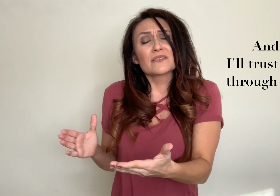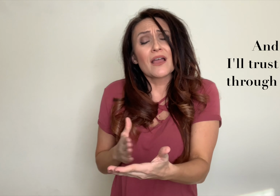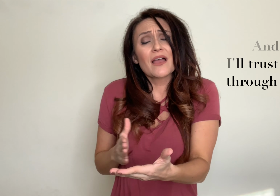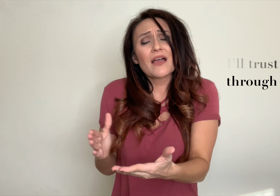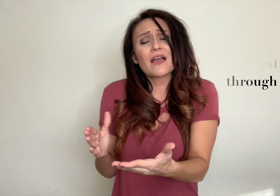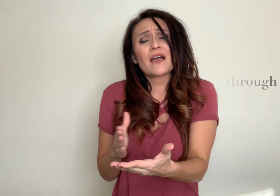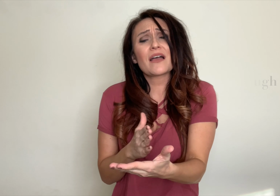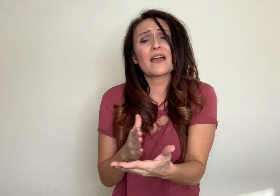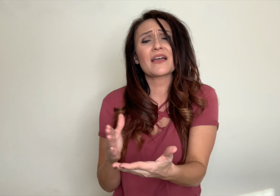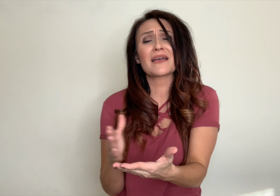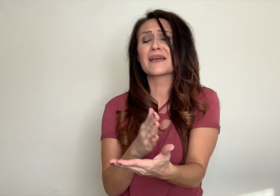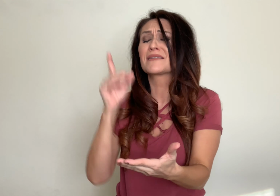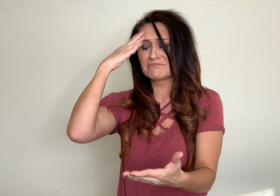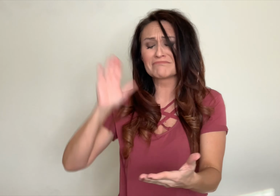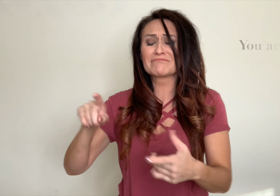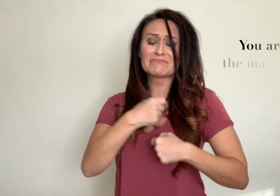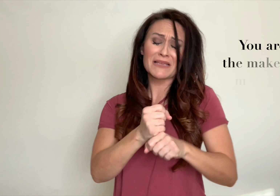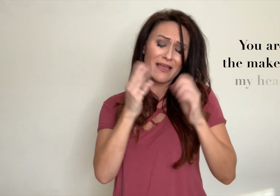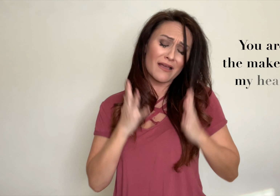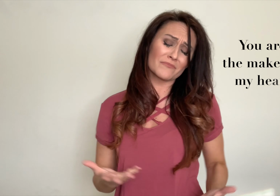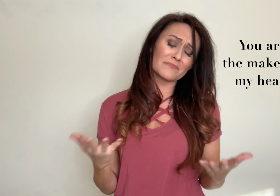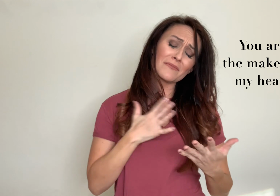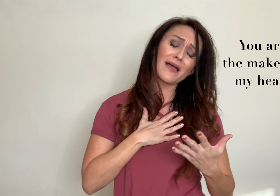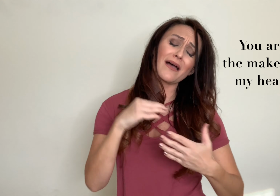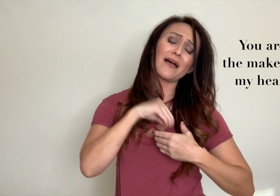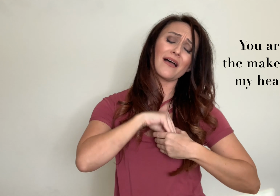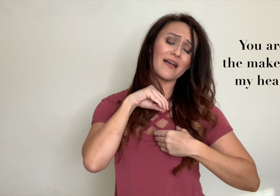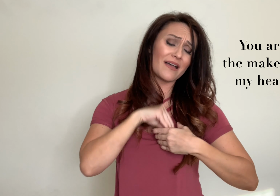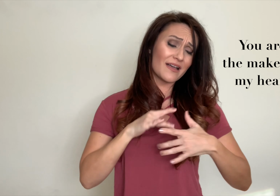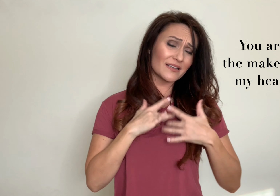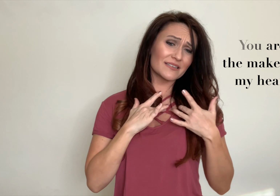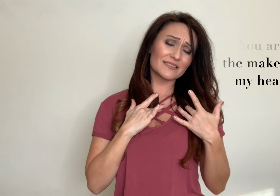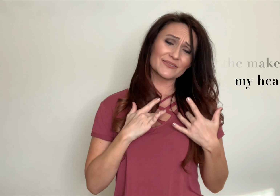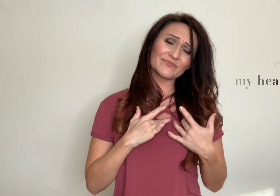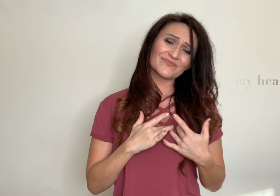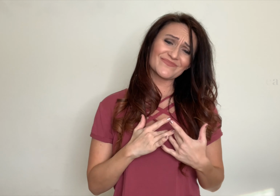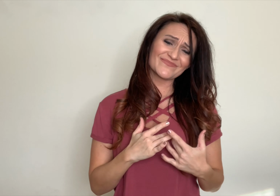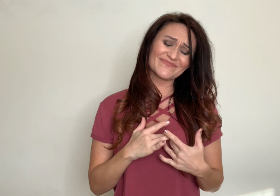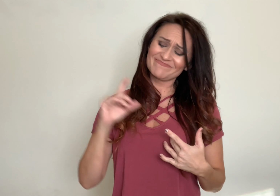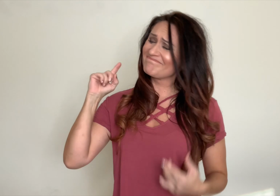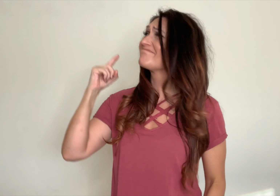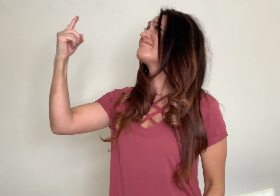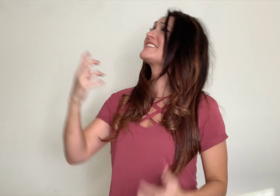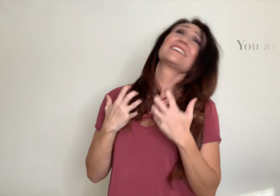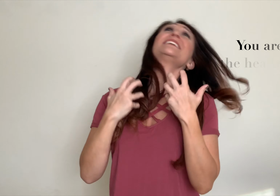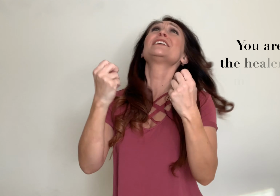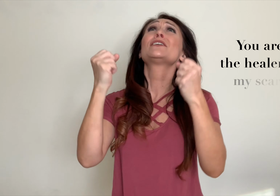through this. You are the maker of my heart.